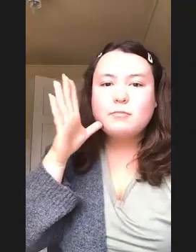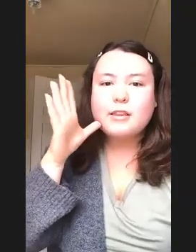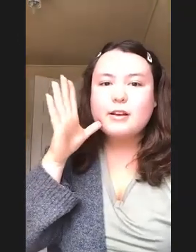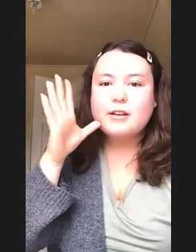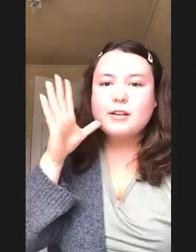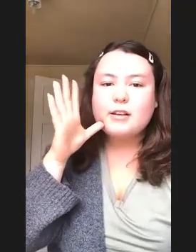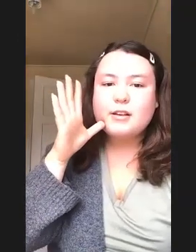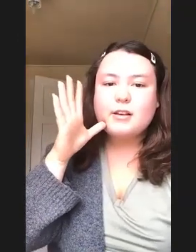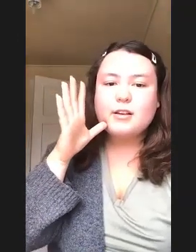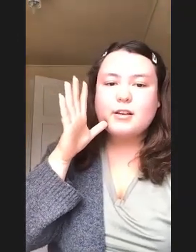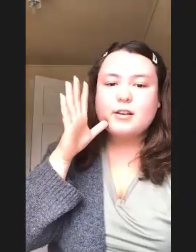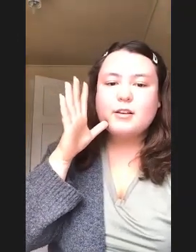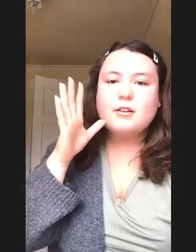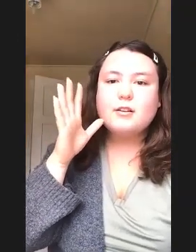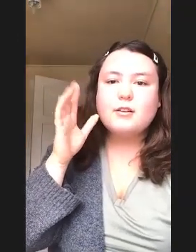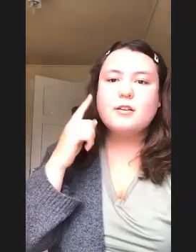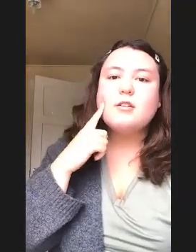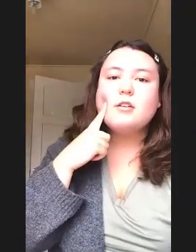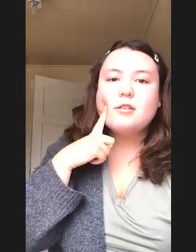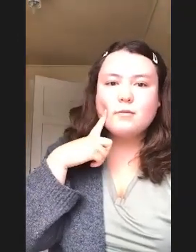mother, this is mom, or